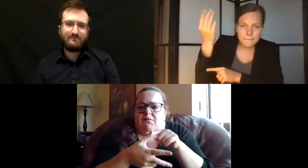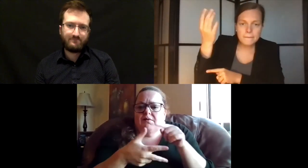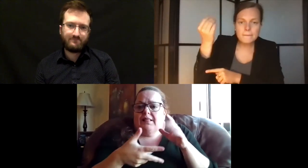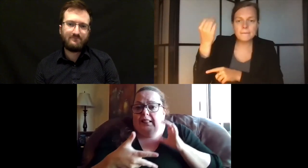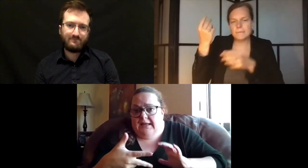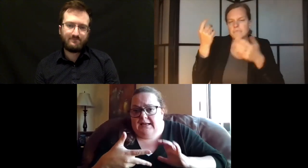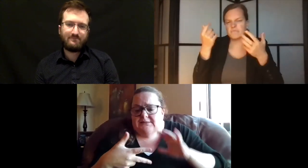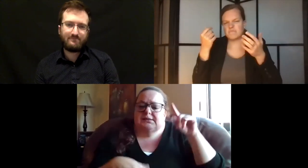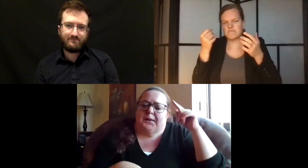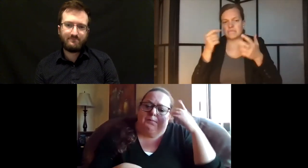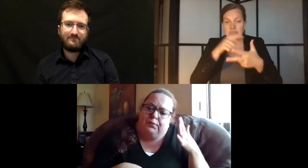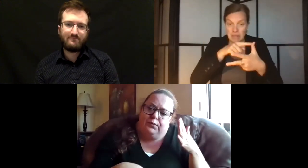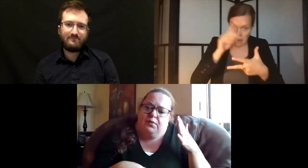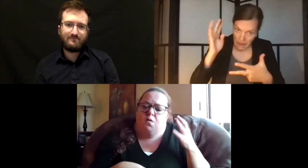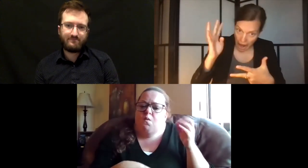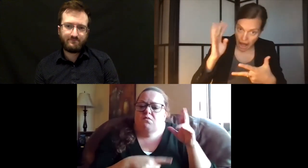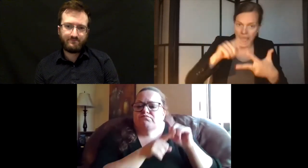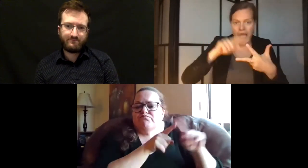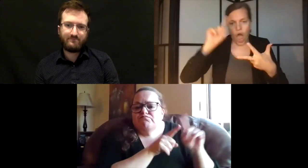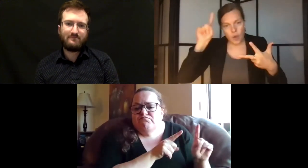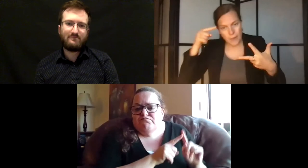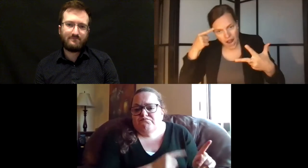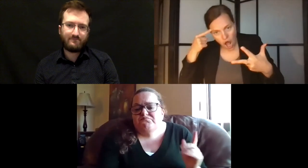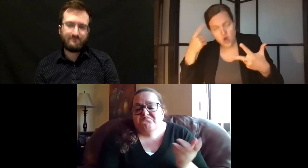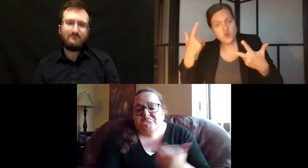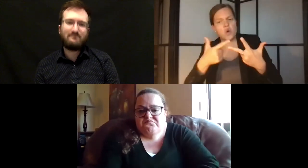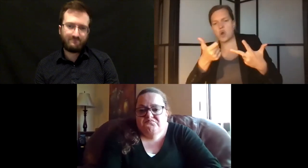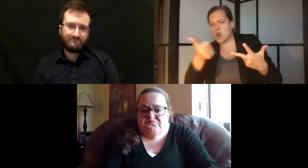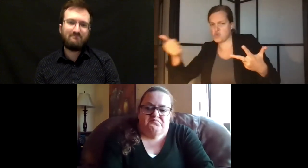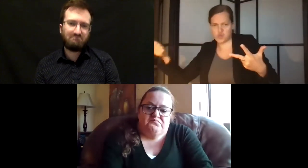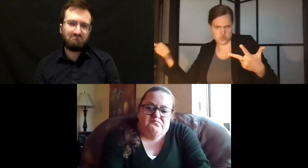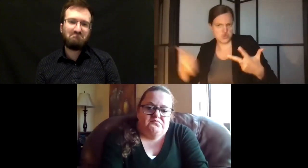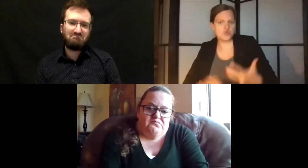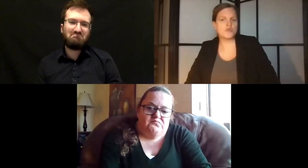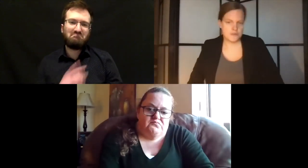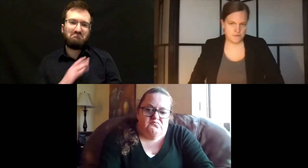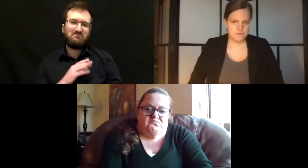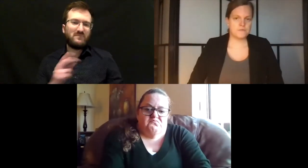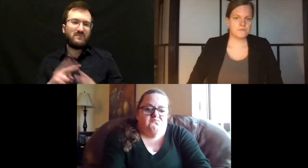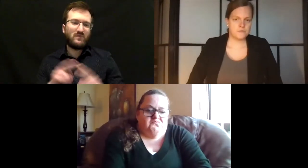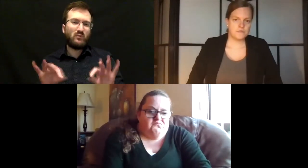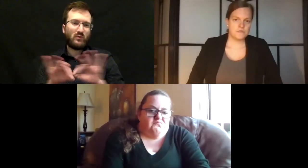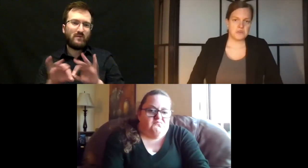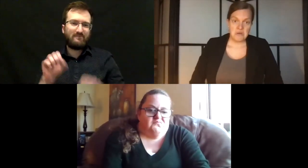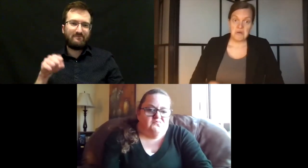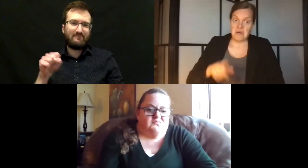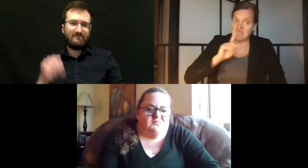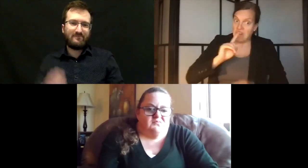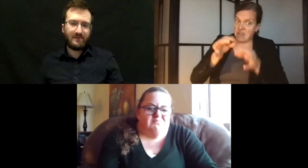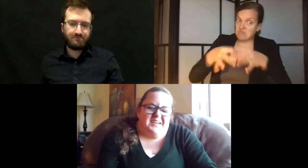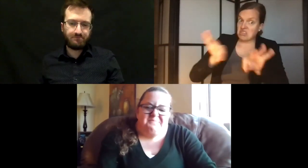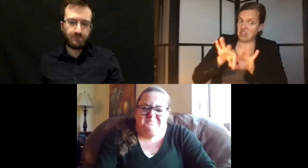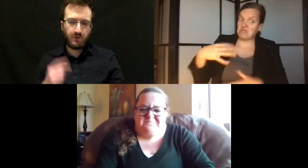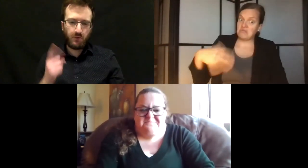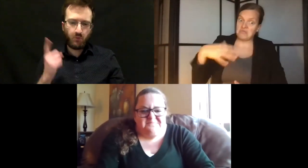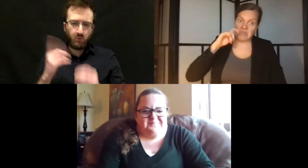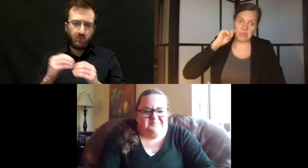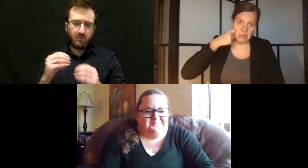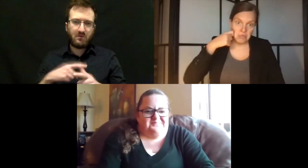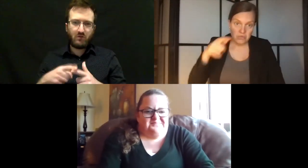alerting signals, that kind of thing. We work both with job seekers, clients, as well as employers. Oh, yes,